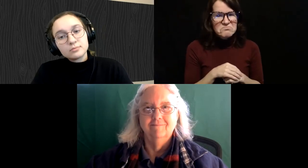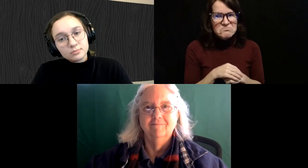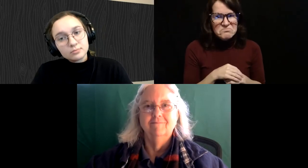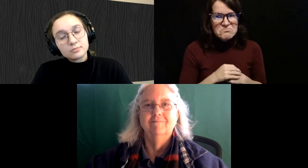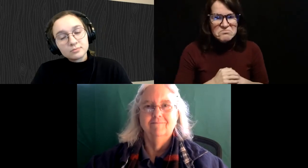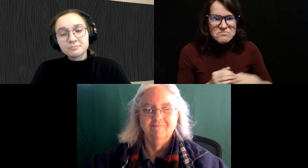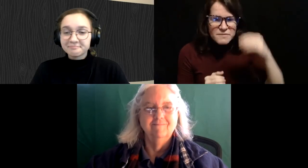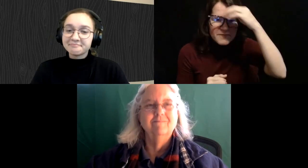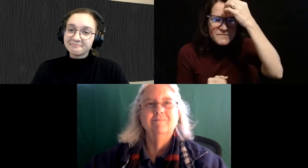that. So, yeah.